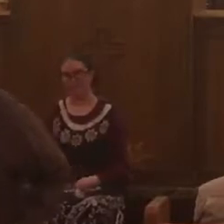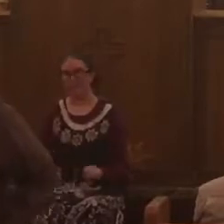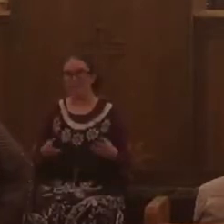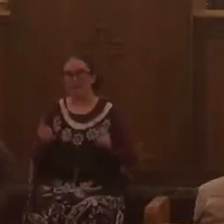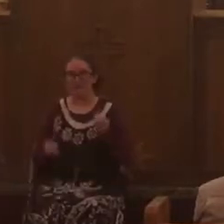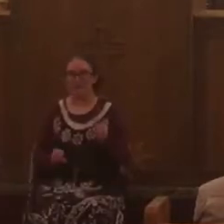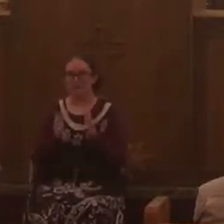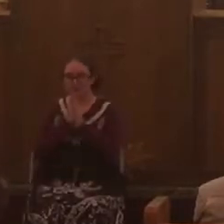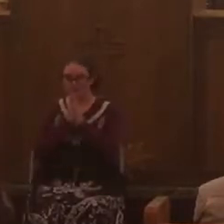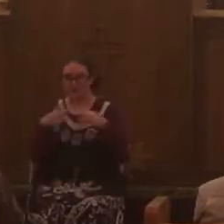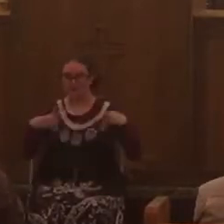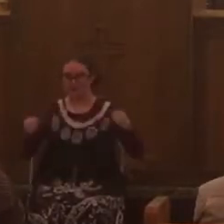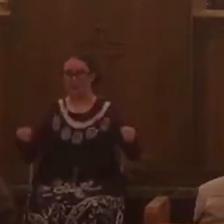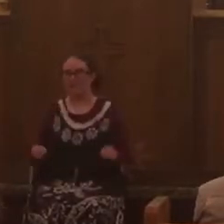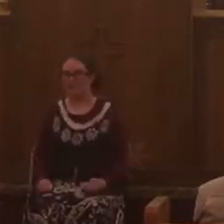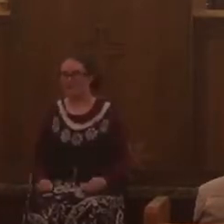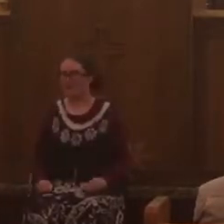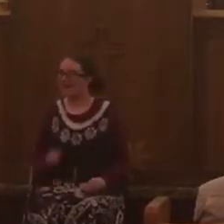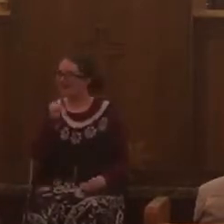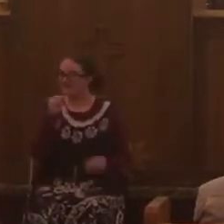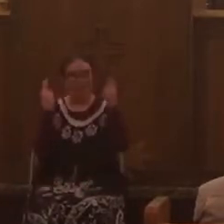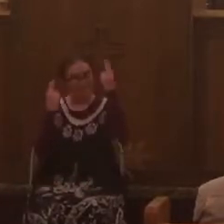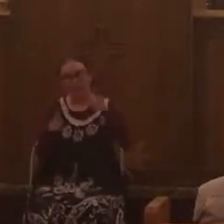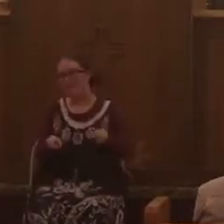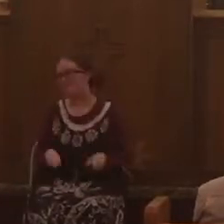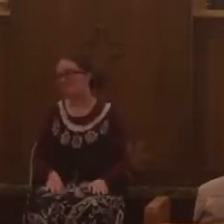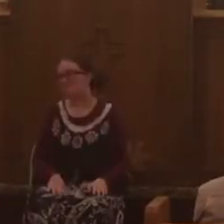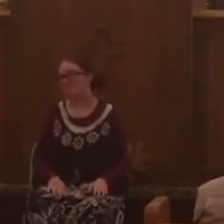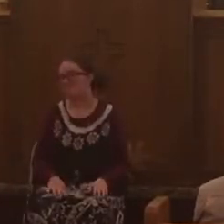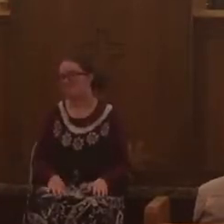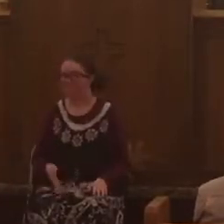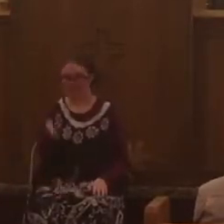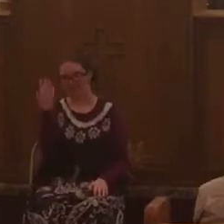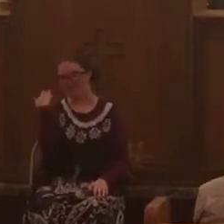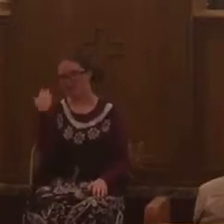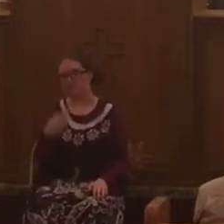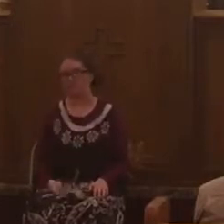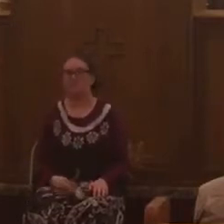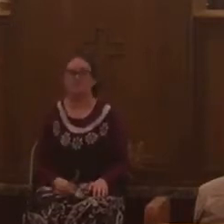I asked one of them bimbos one day. I said, so you're a believer? Yes, I'm a believer.